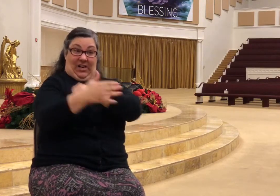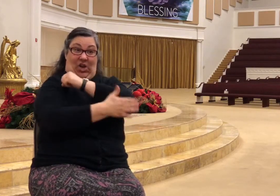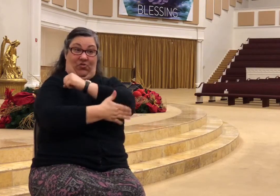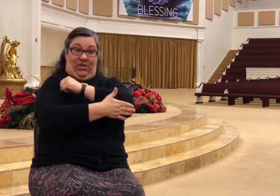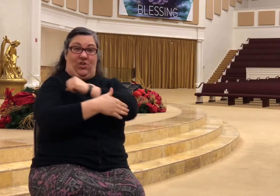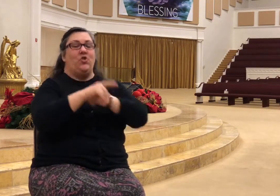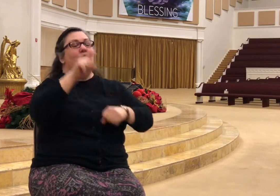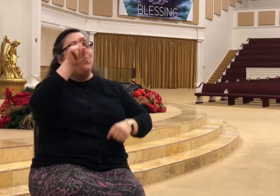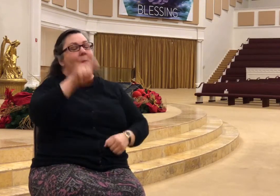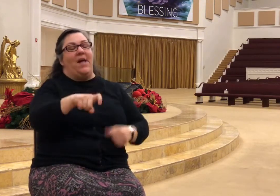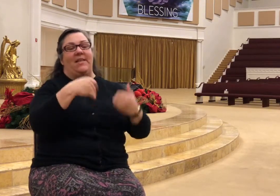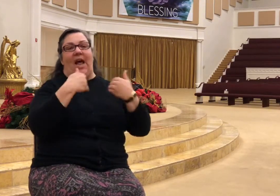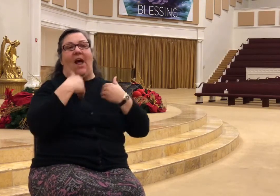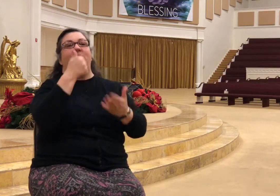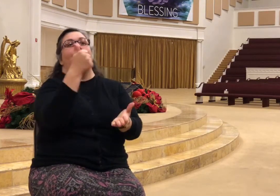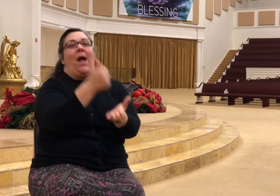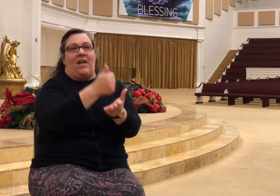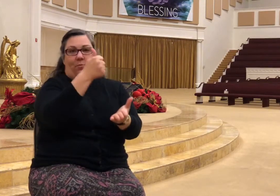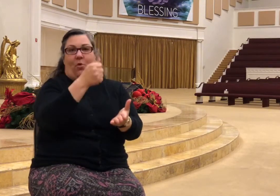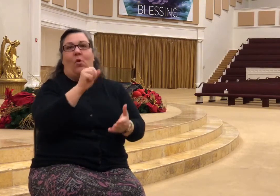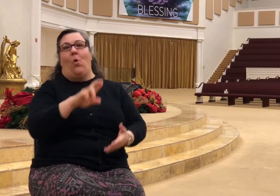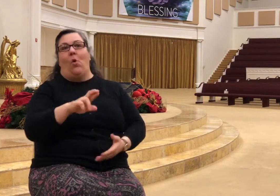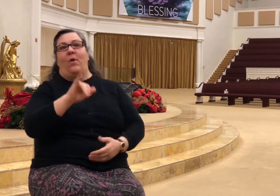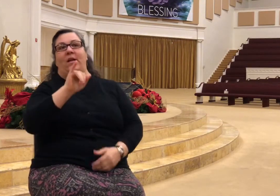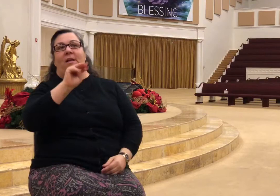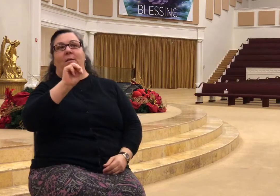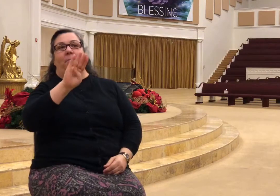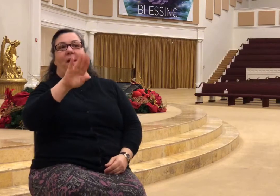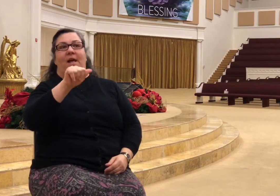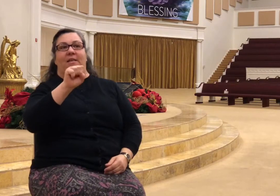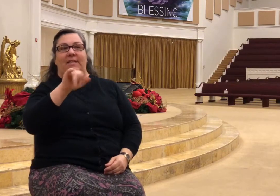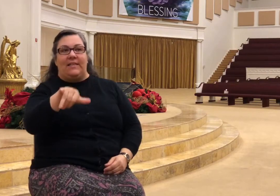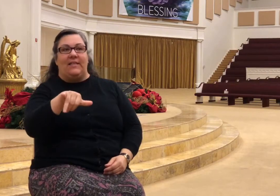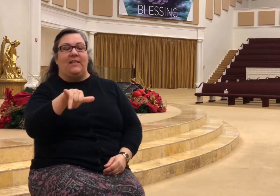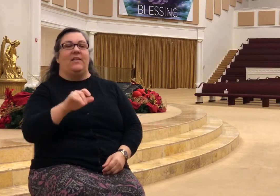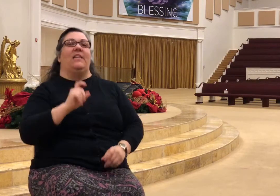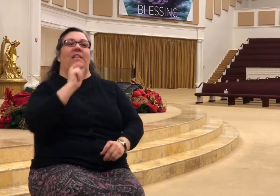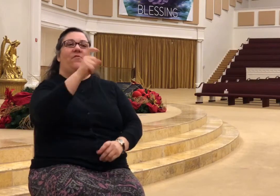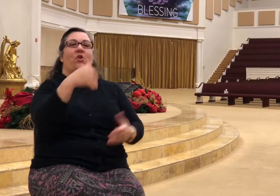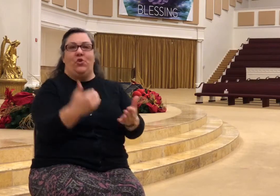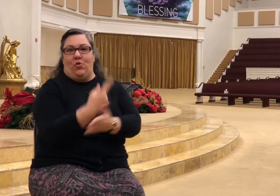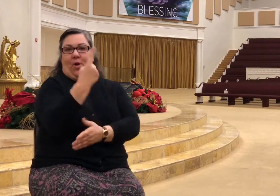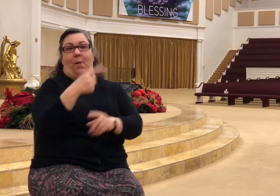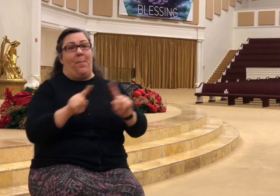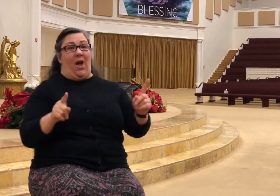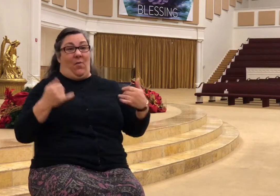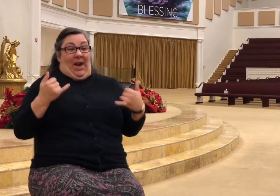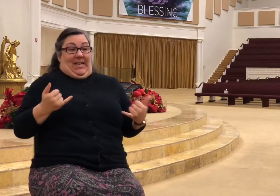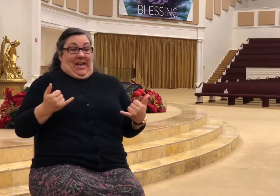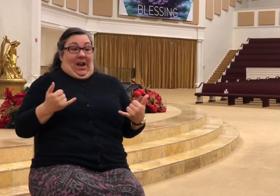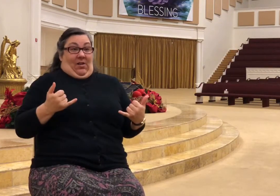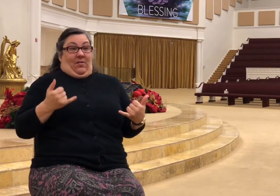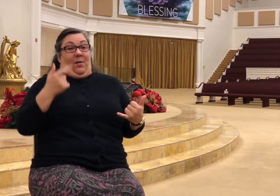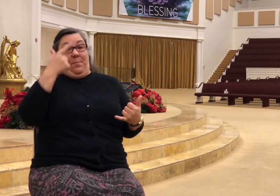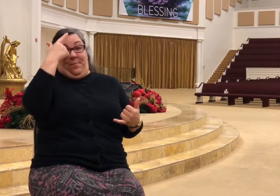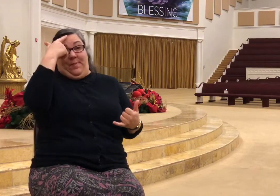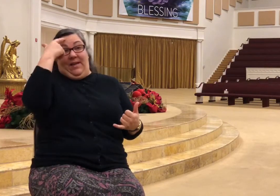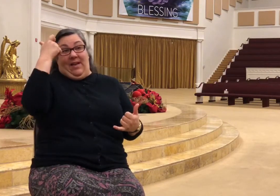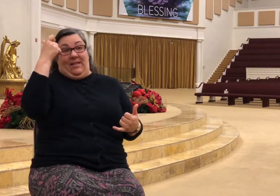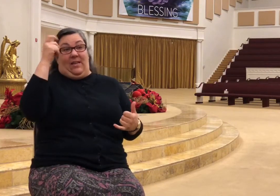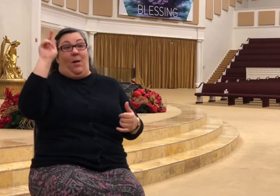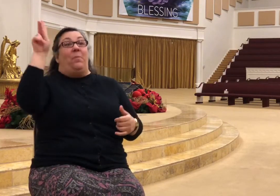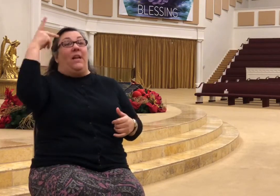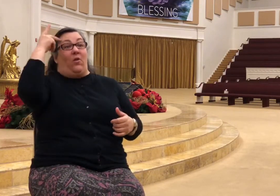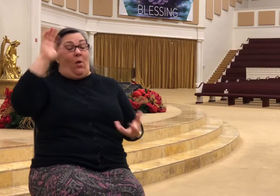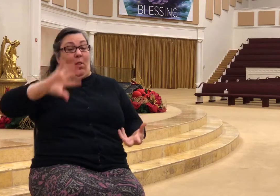passport or the consulate or the embassy to issue you a new one. But the problem is right now, because of the political unrest